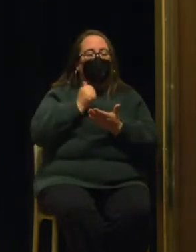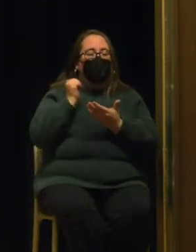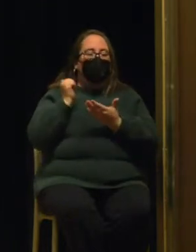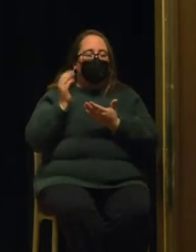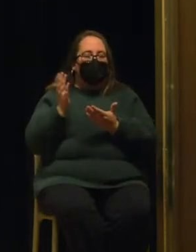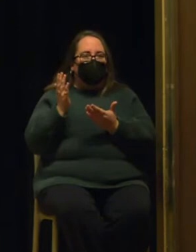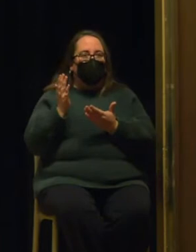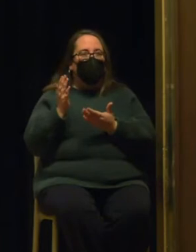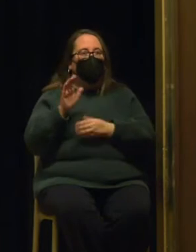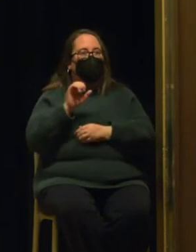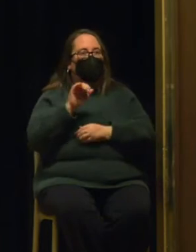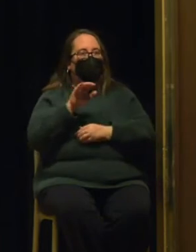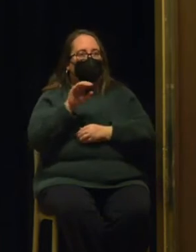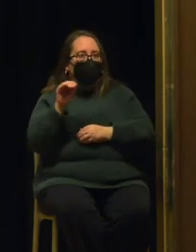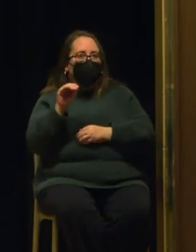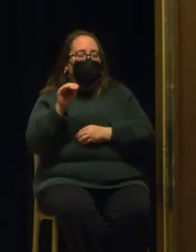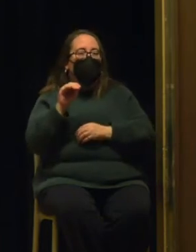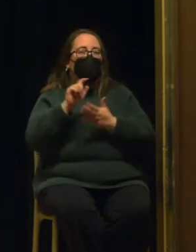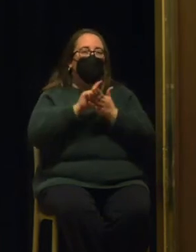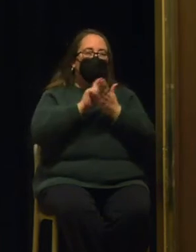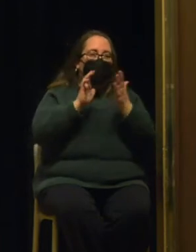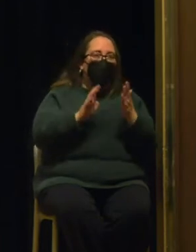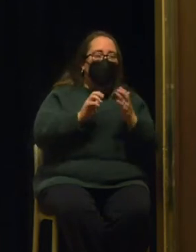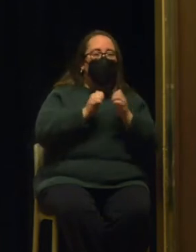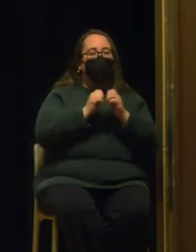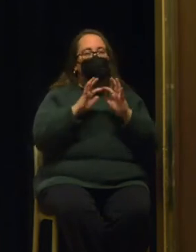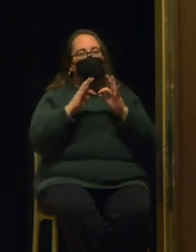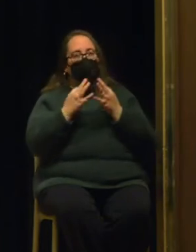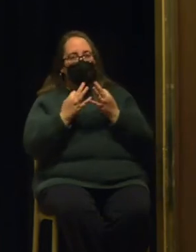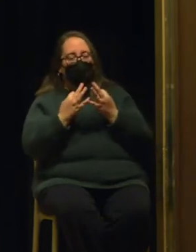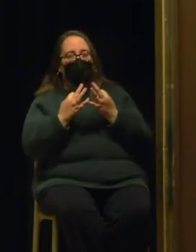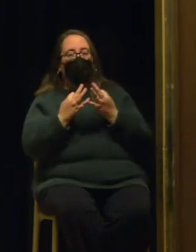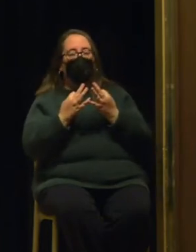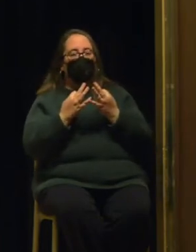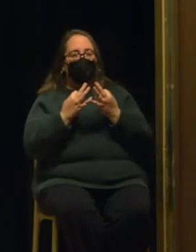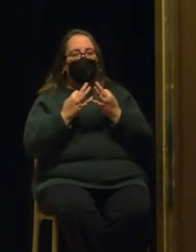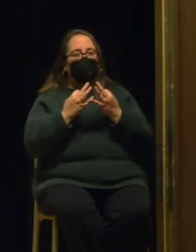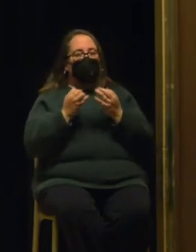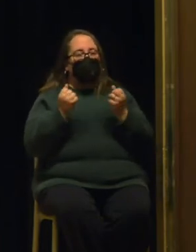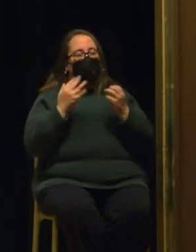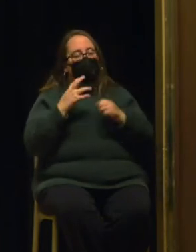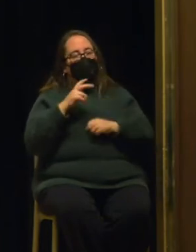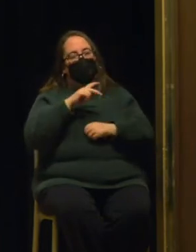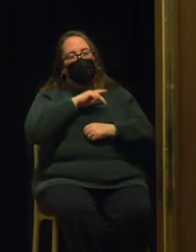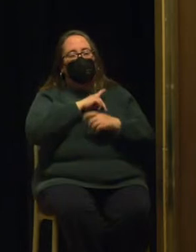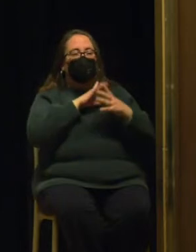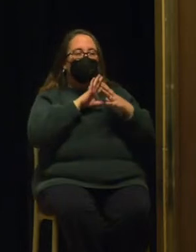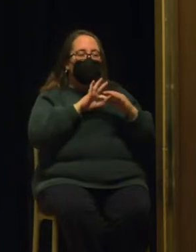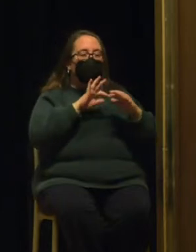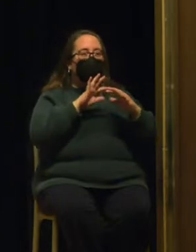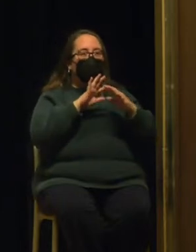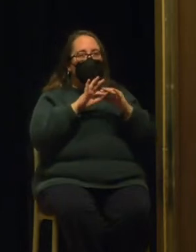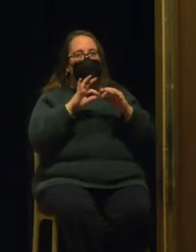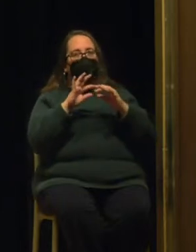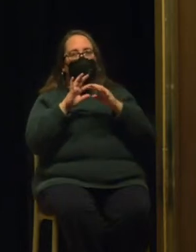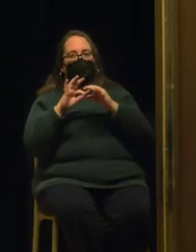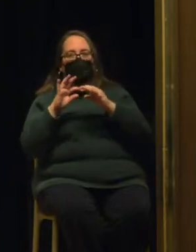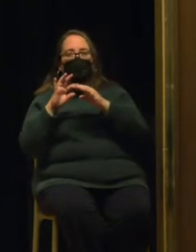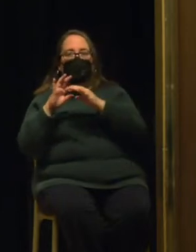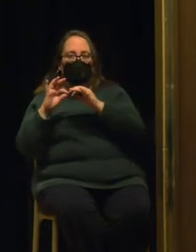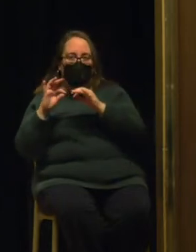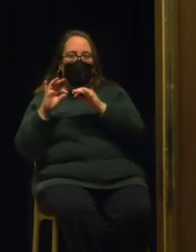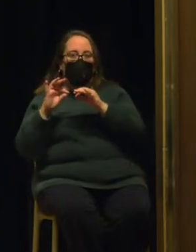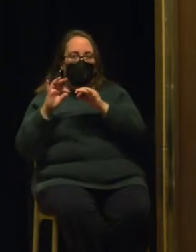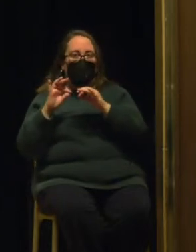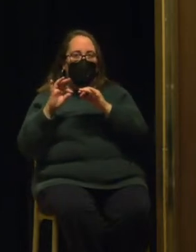as a CEO in council with your family. And there's so many personal moments. And I know this is probably as you've